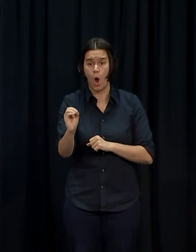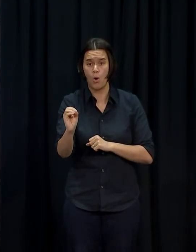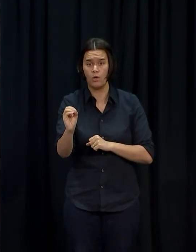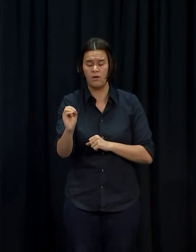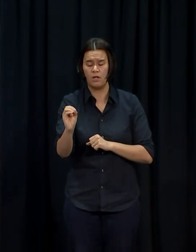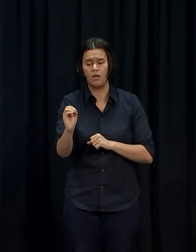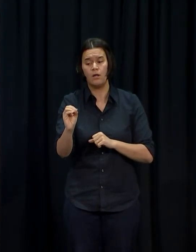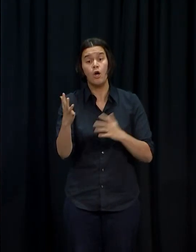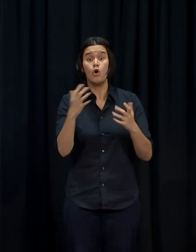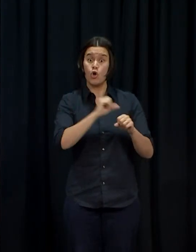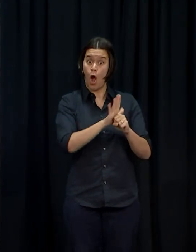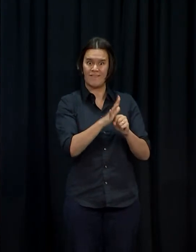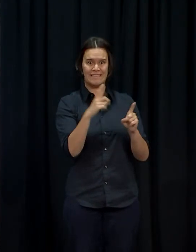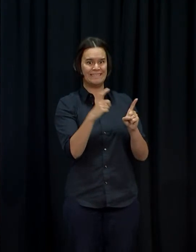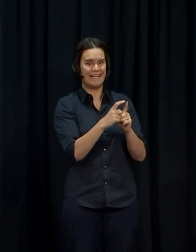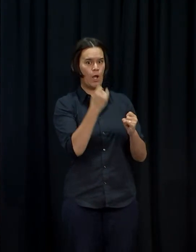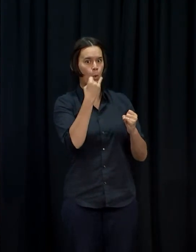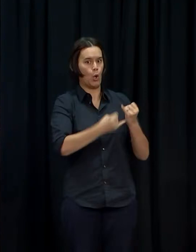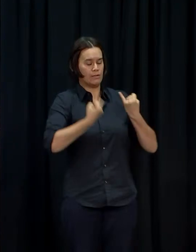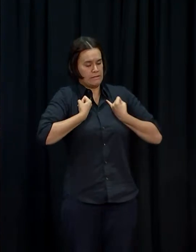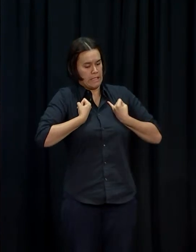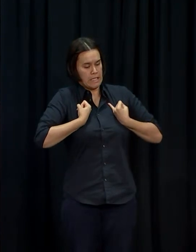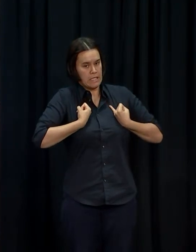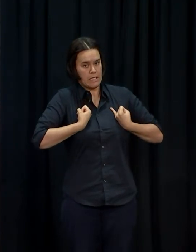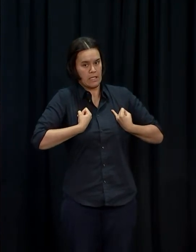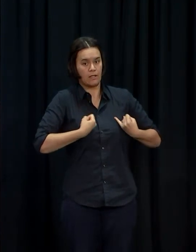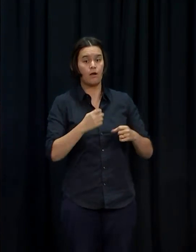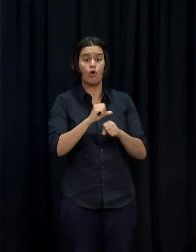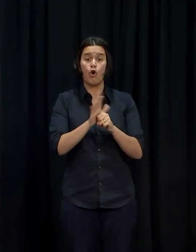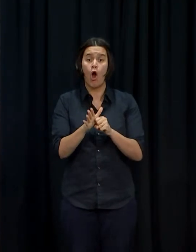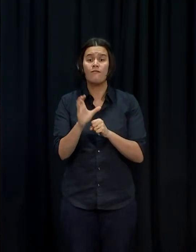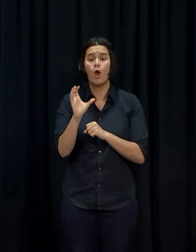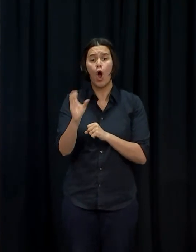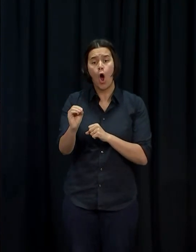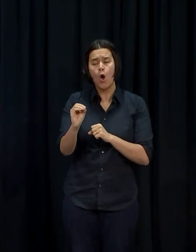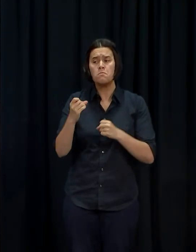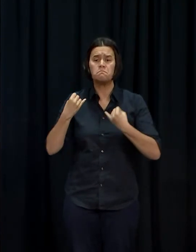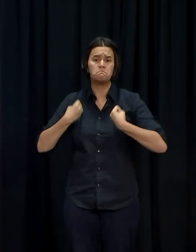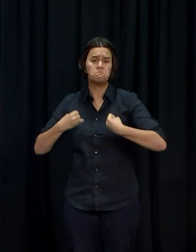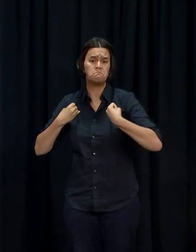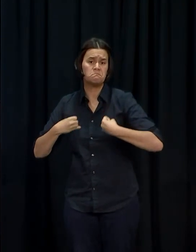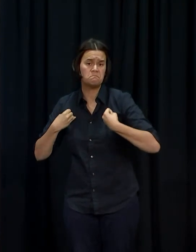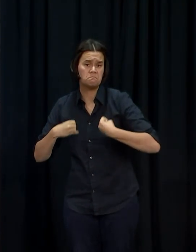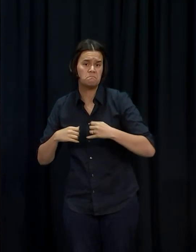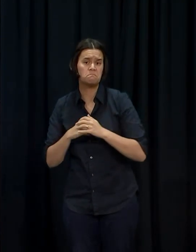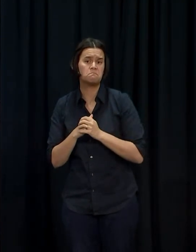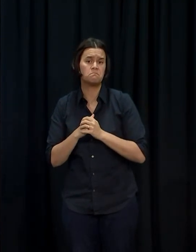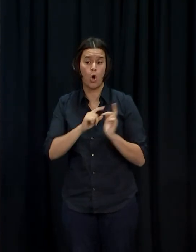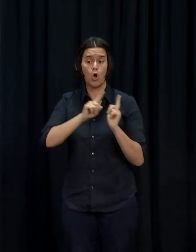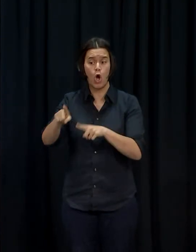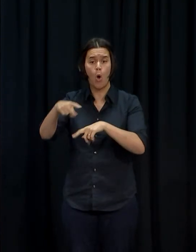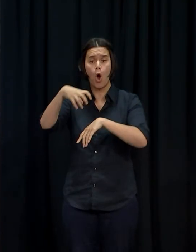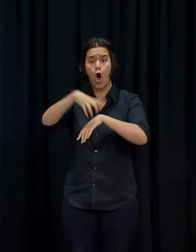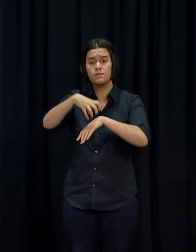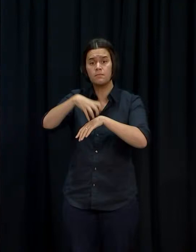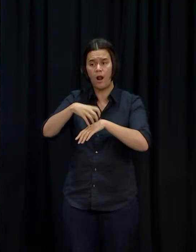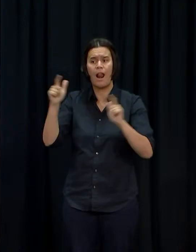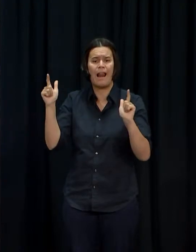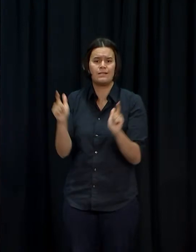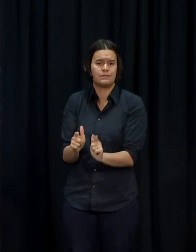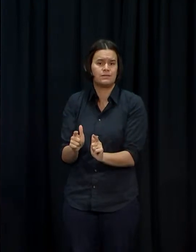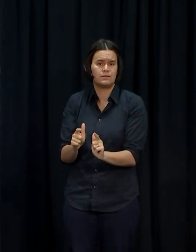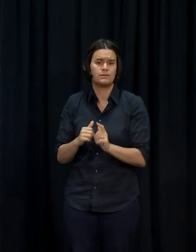than prior variants. One US report suggests the hospitalisation rate is 10 times less than Delta. Its transmission